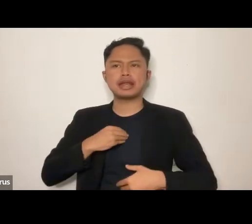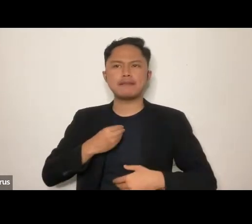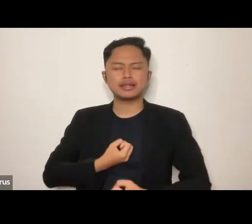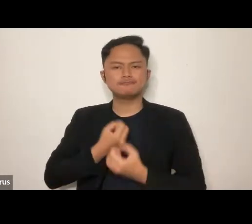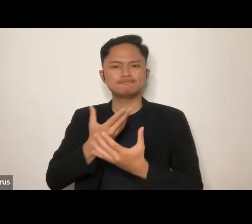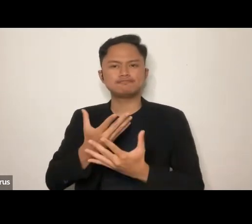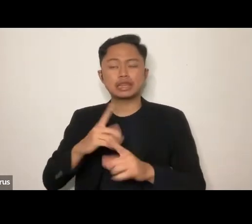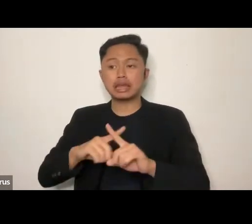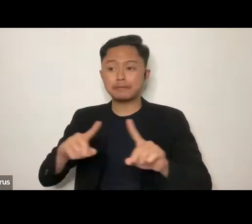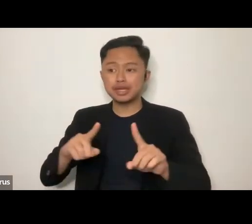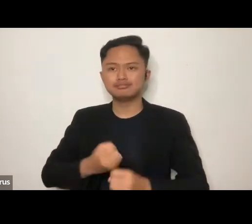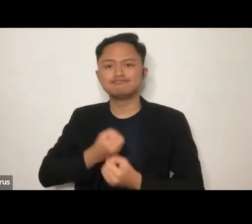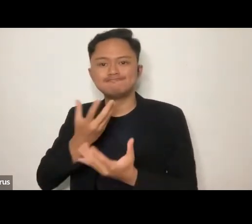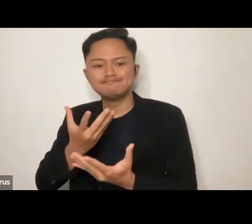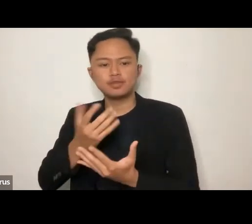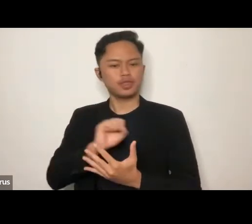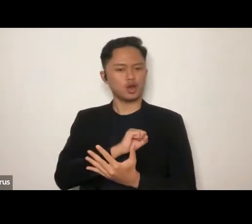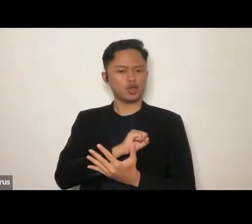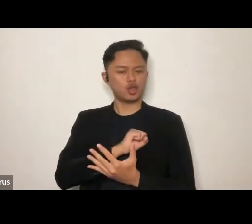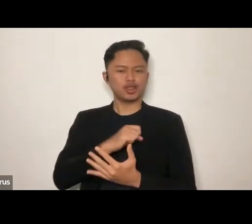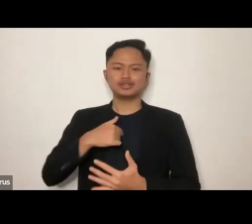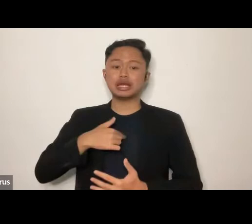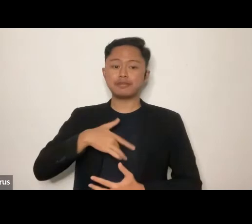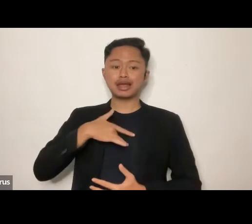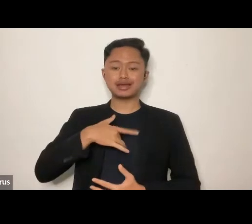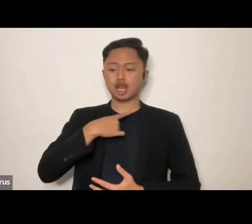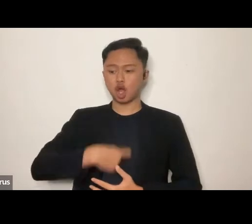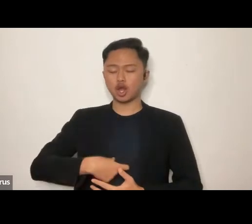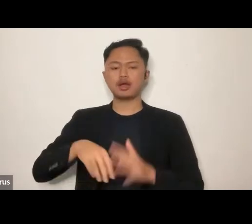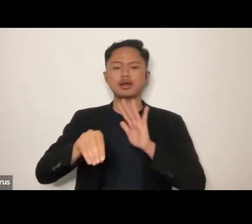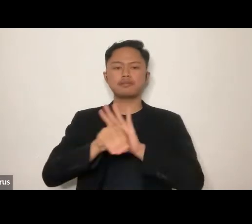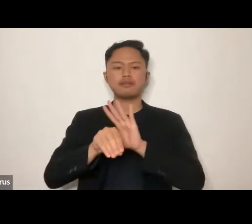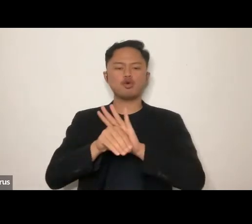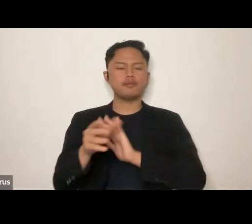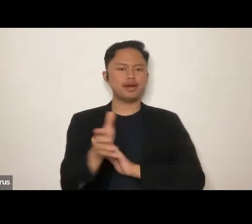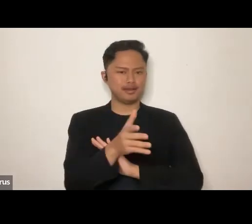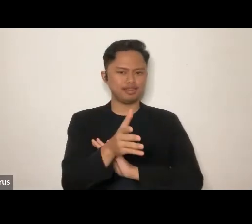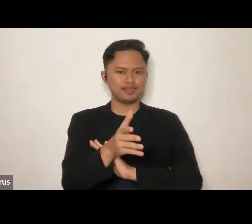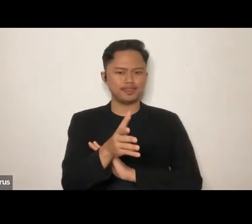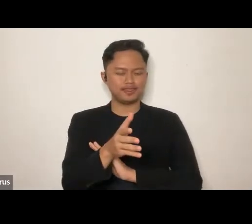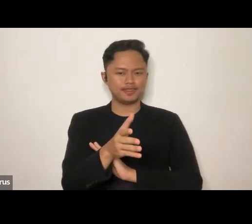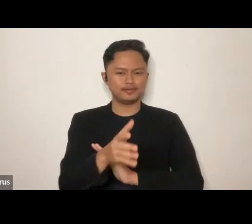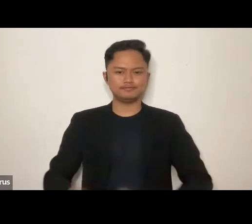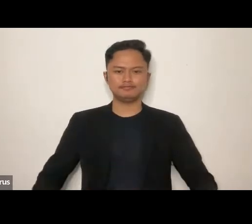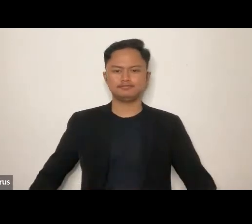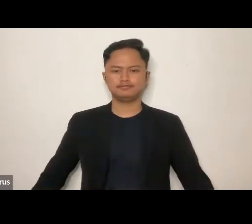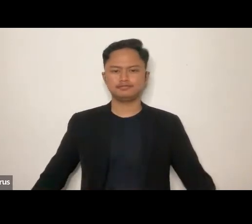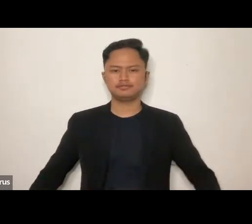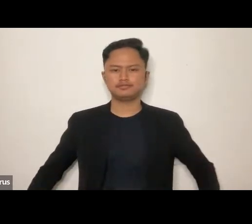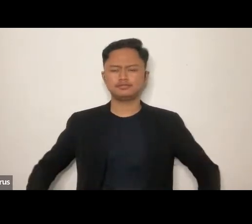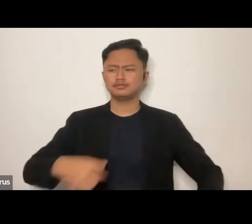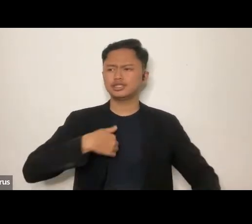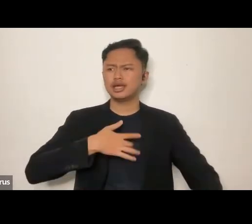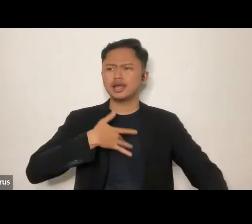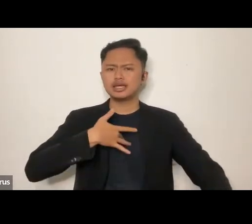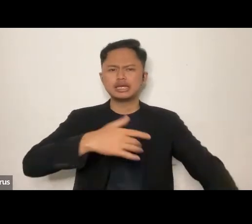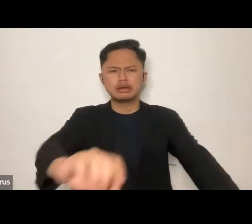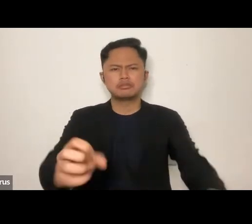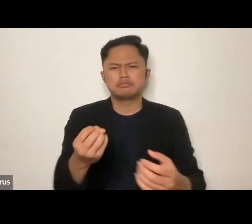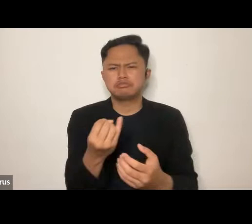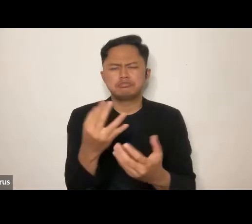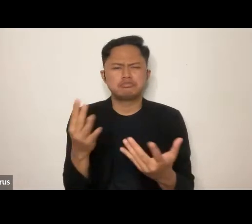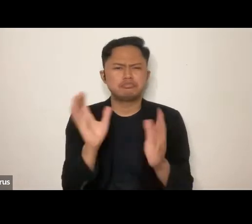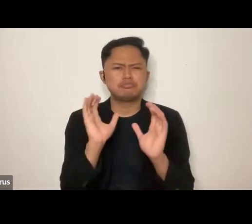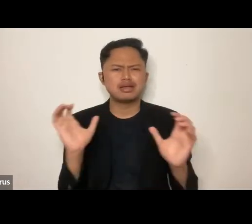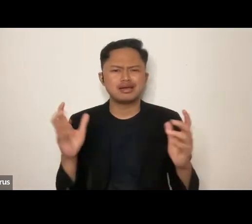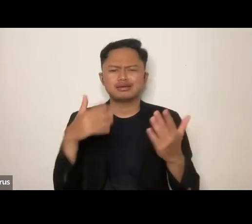Now that what I feel as a West Papuan is there are so many state policy that implemented